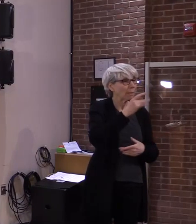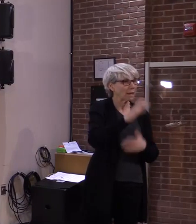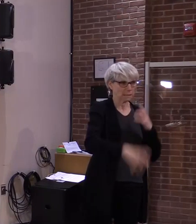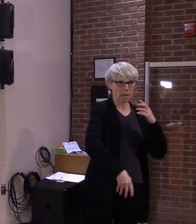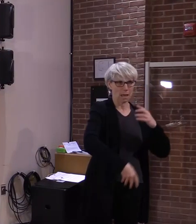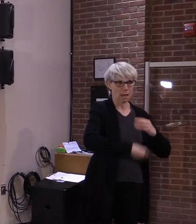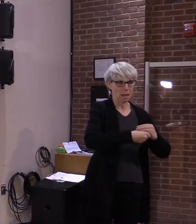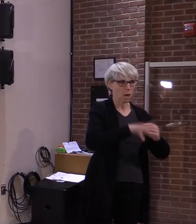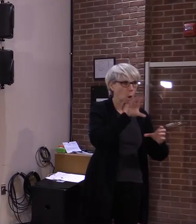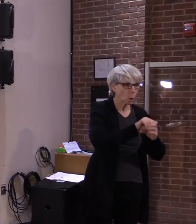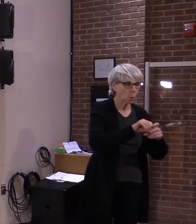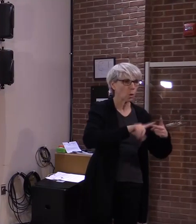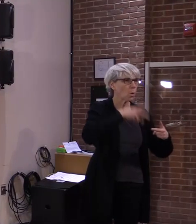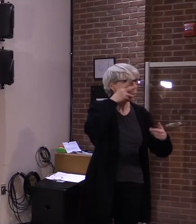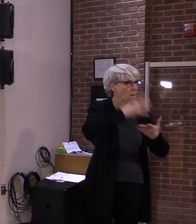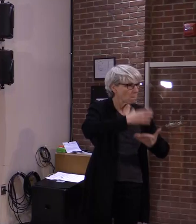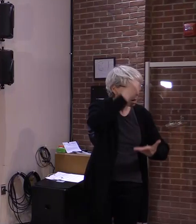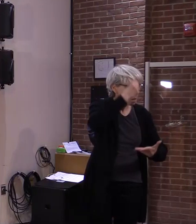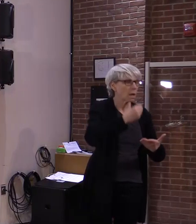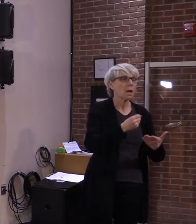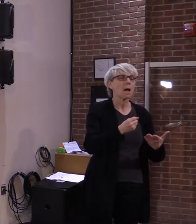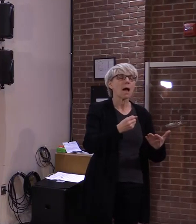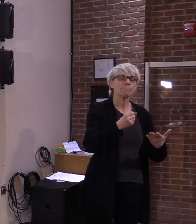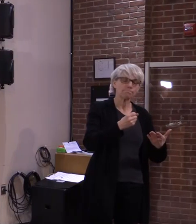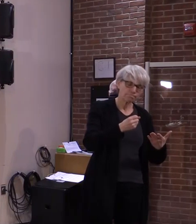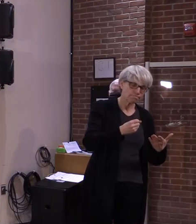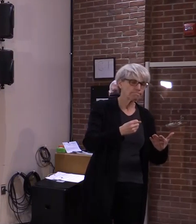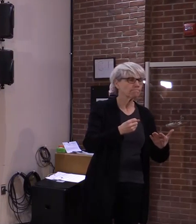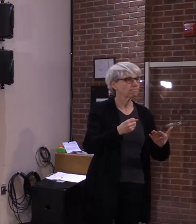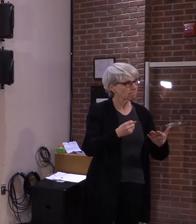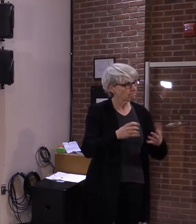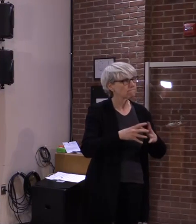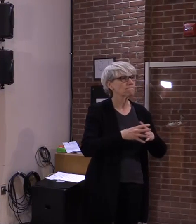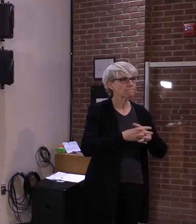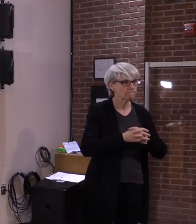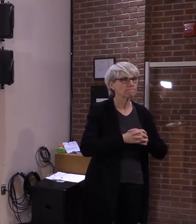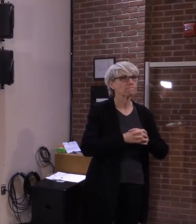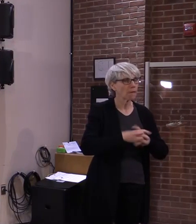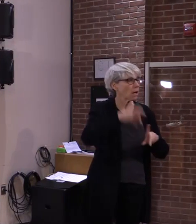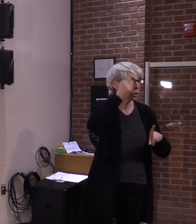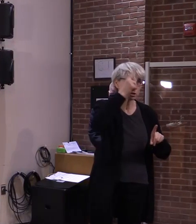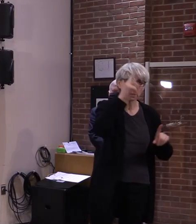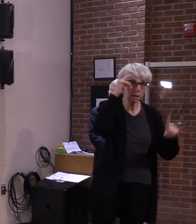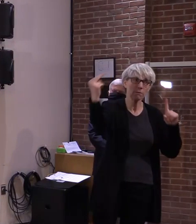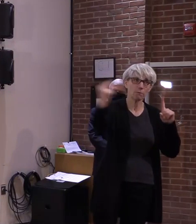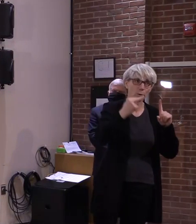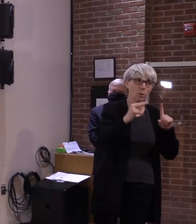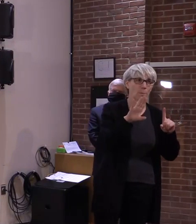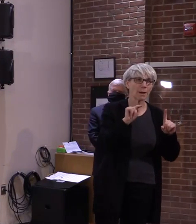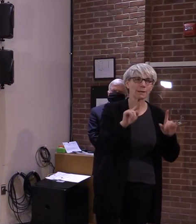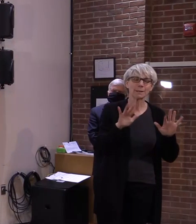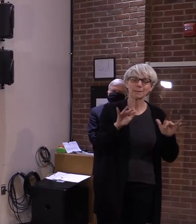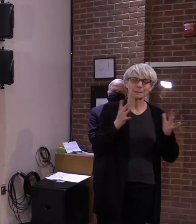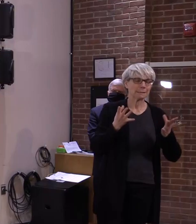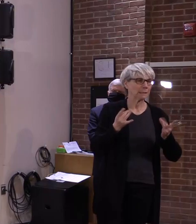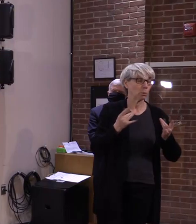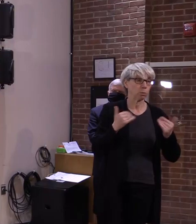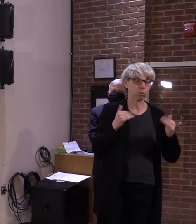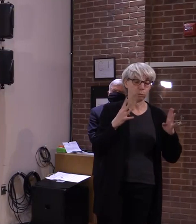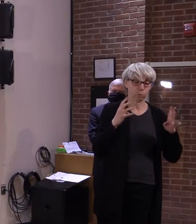included, or wine bottles and others, but it gets pretty complicated when you think about that and the magnitude and